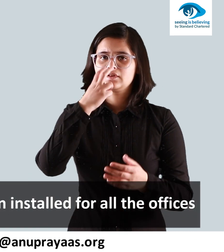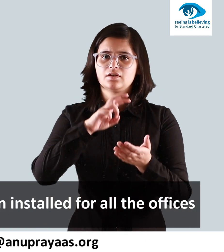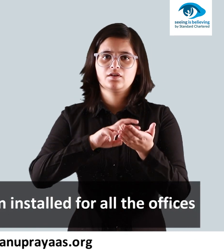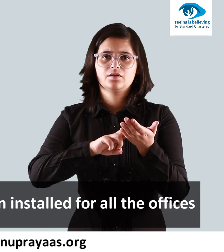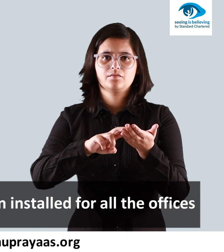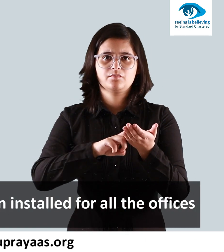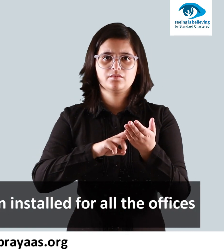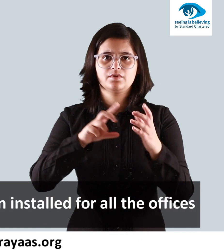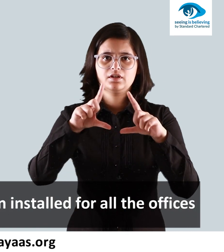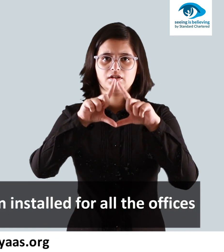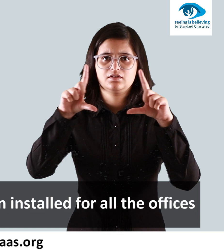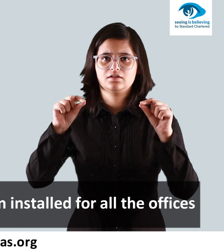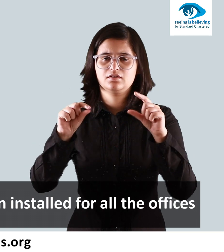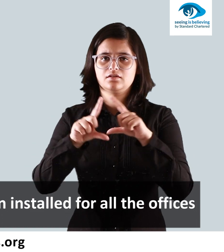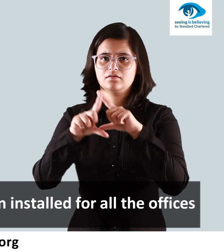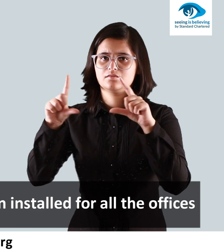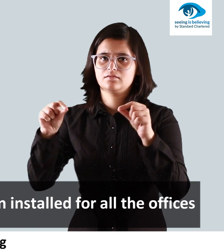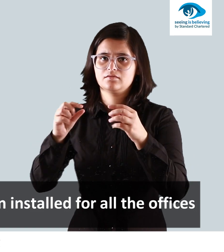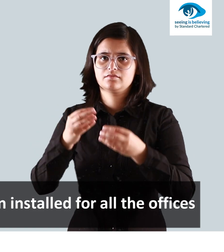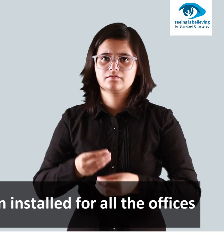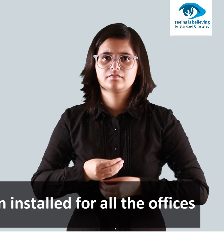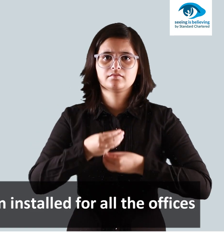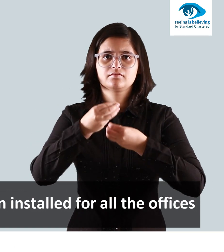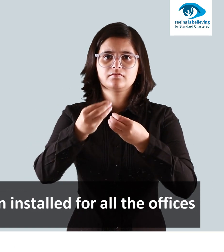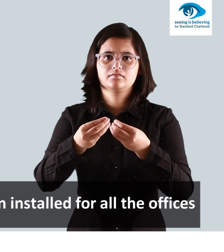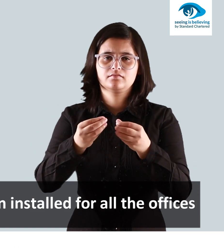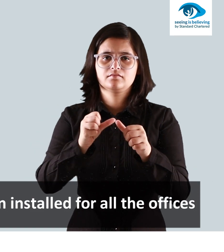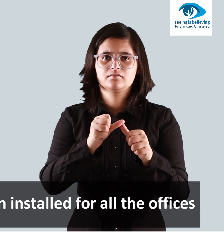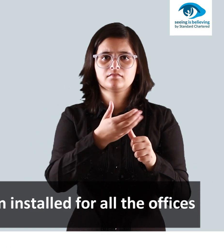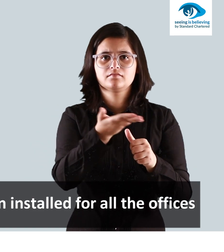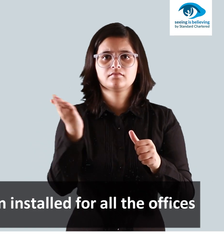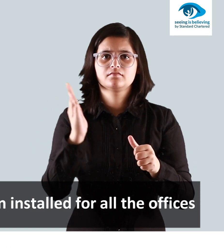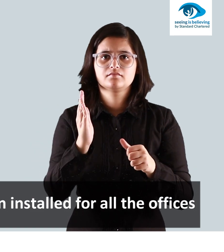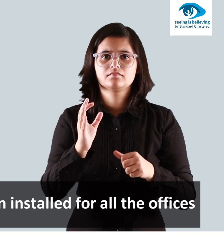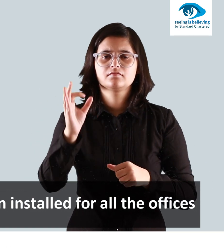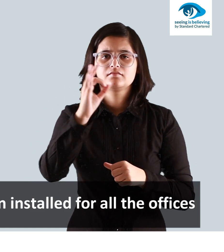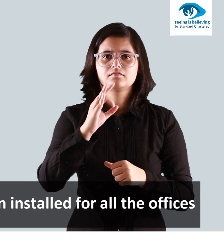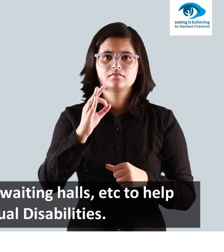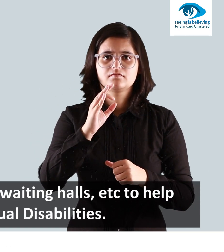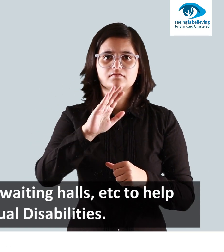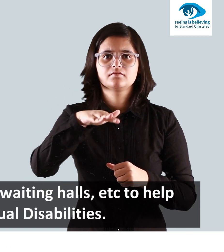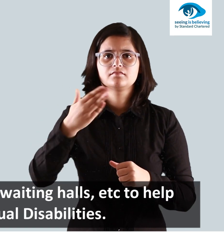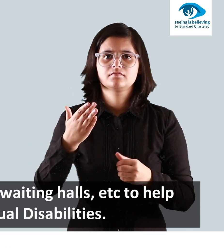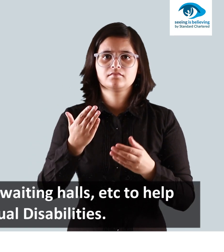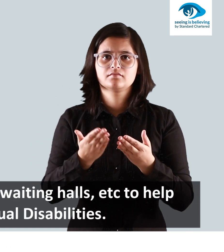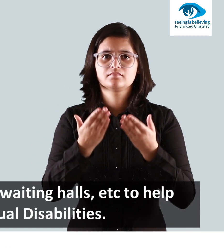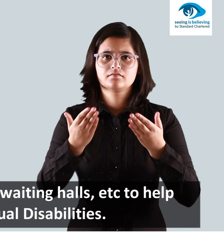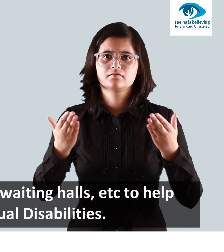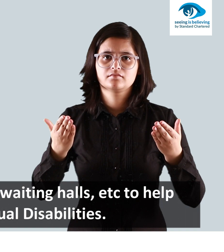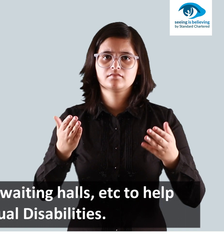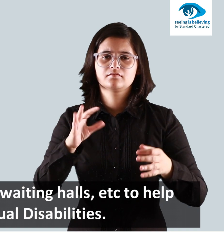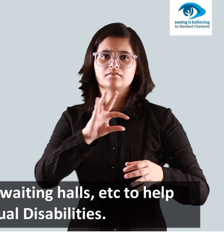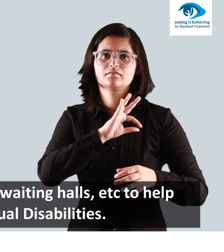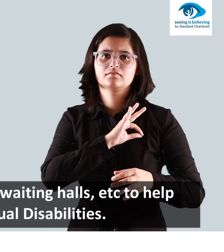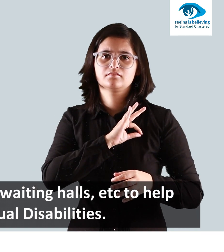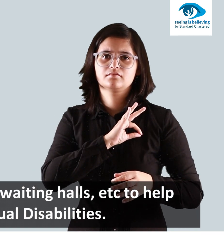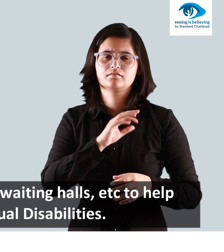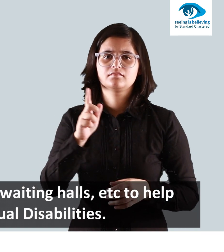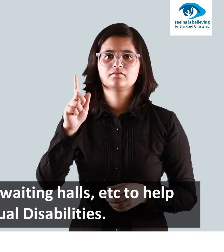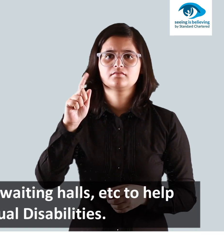Braille sign boards have been installed for all the offices and facilities like toilets,